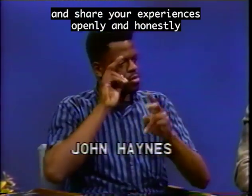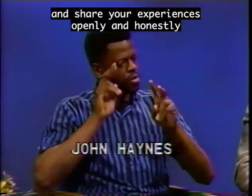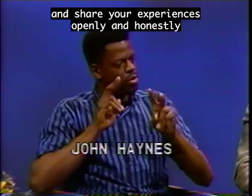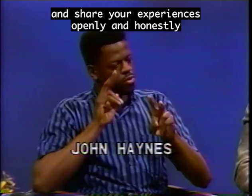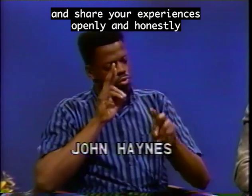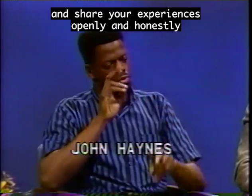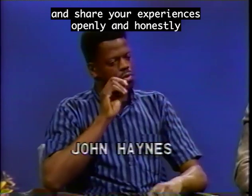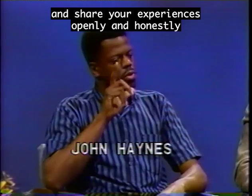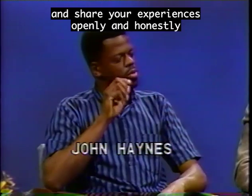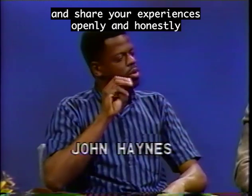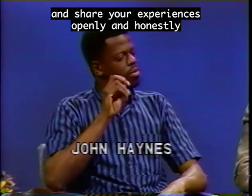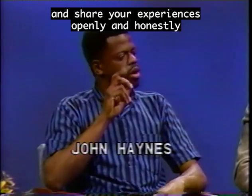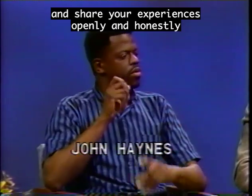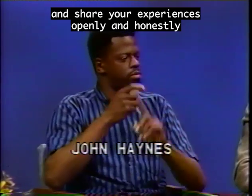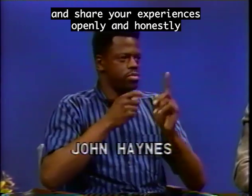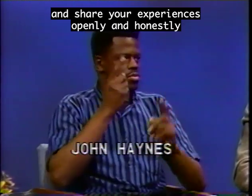experiences openly and honestly